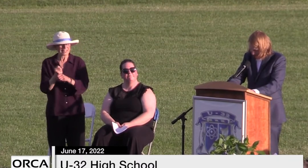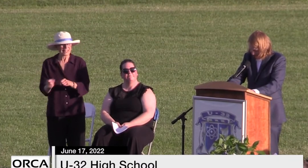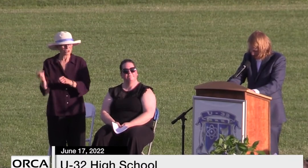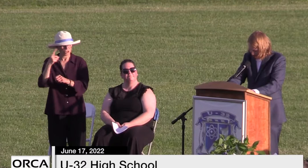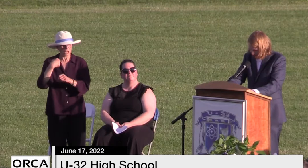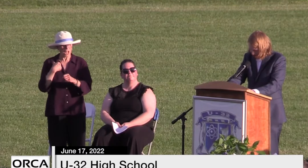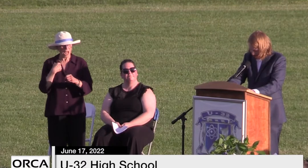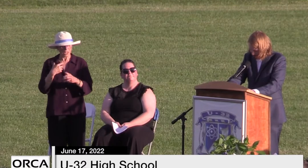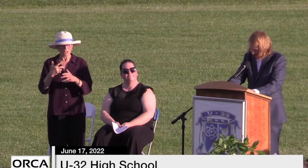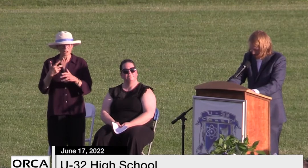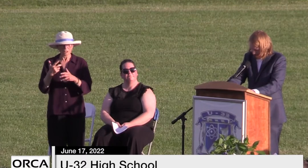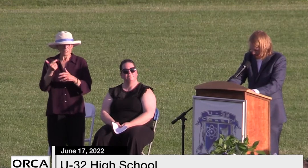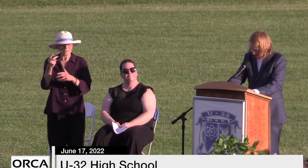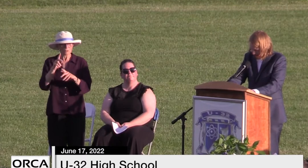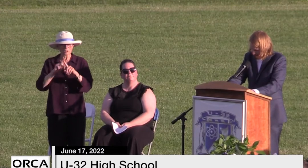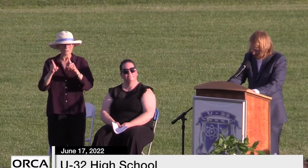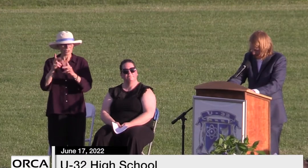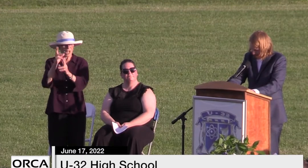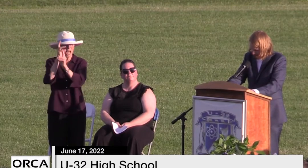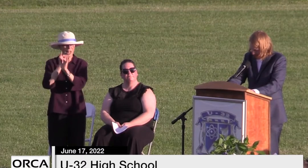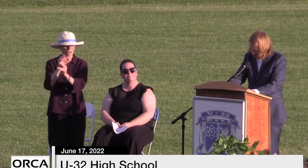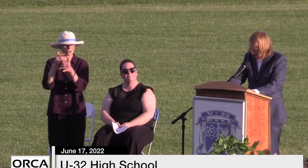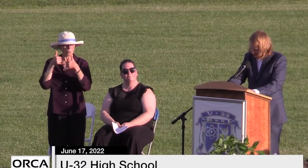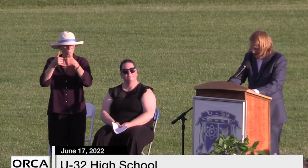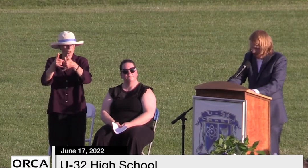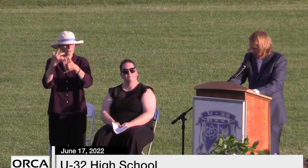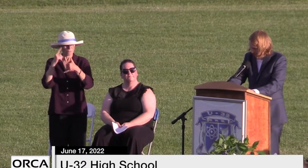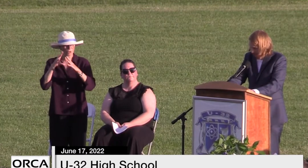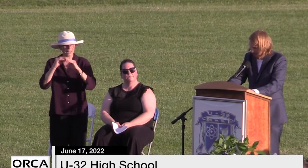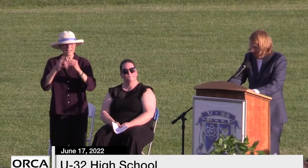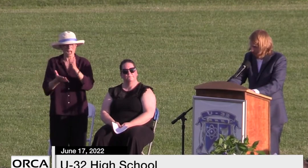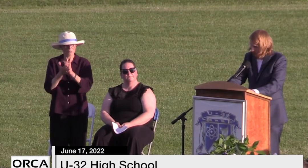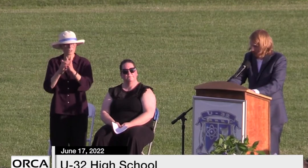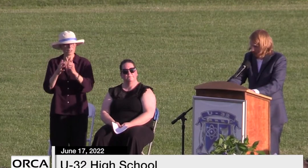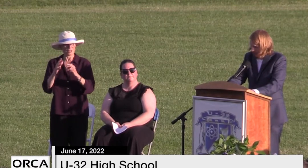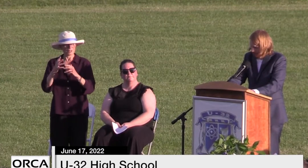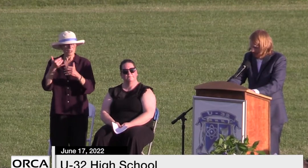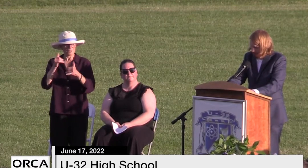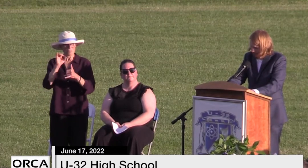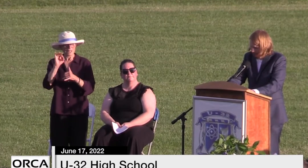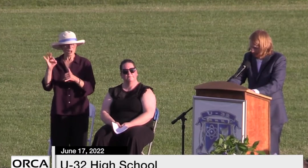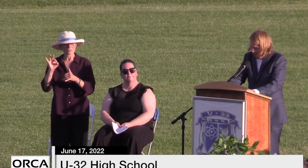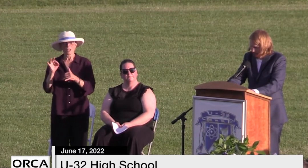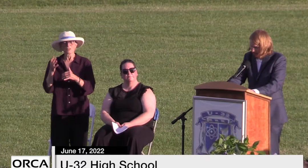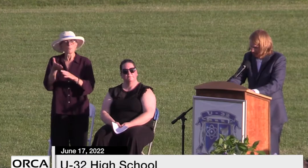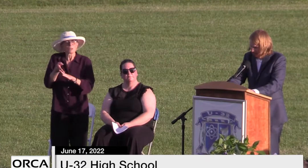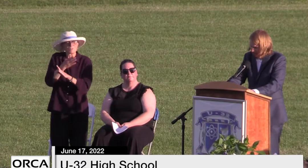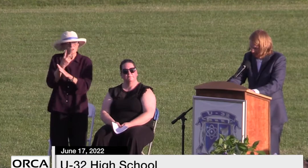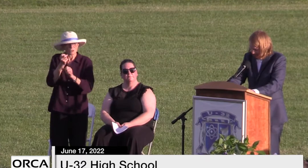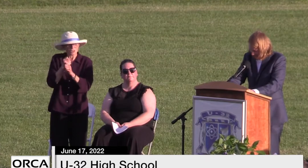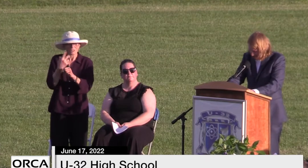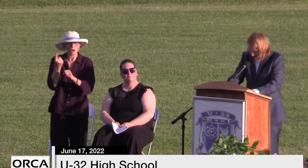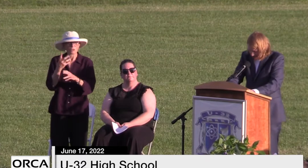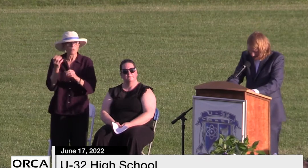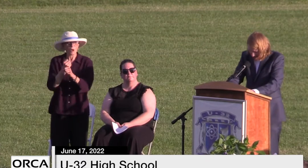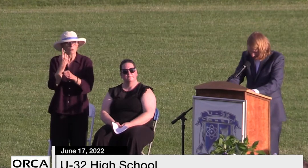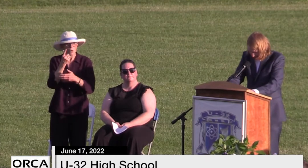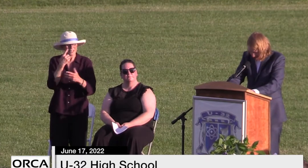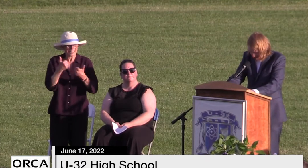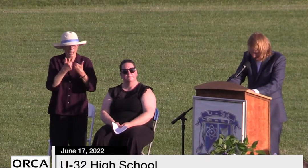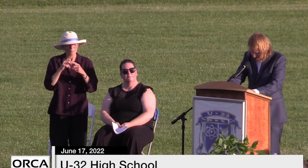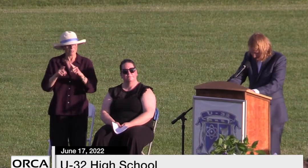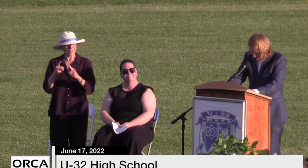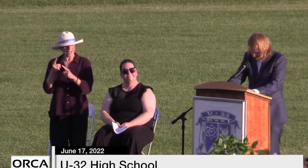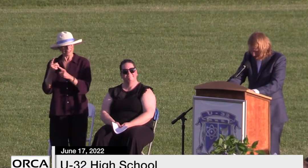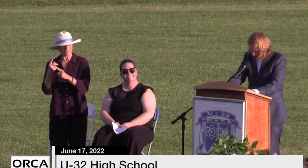achieve multiple individual honors and helped our team make the playoffs. The previous 2 years, we only won one game. We kind of sucked. I